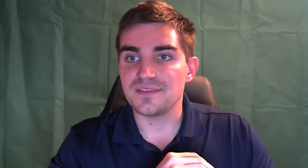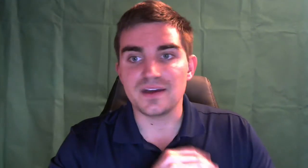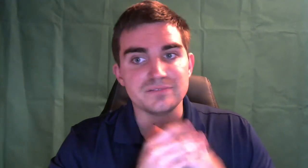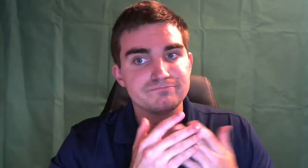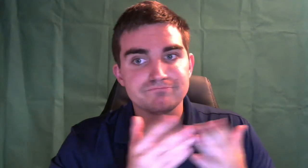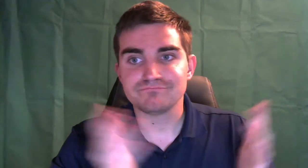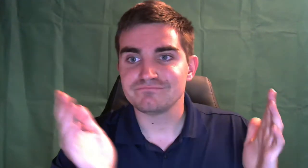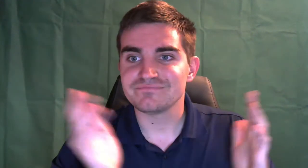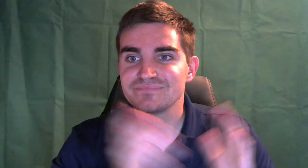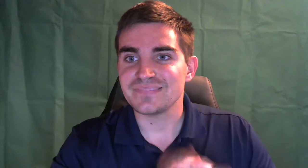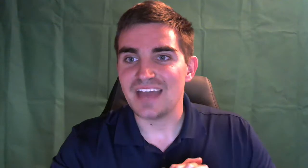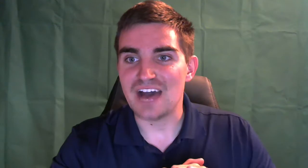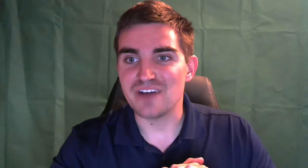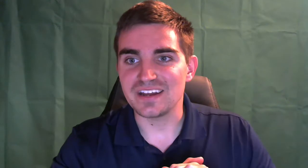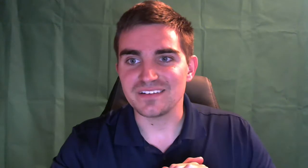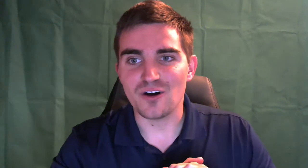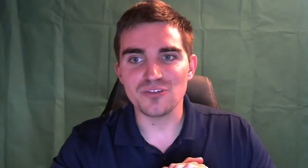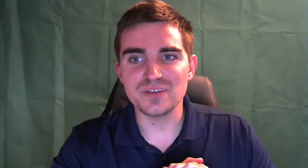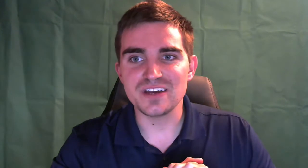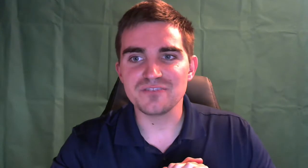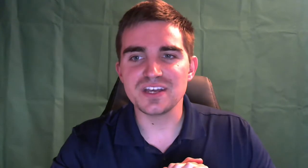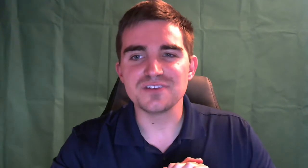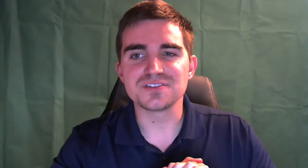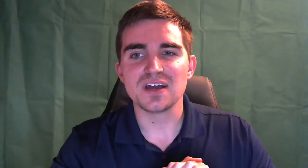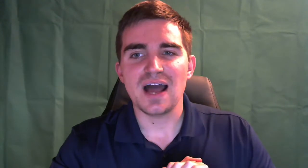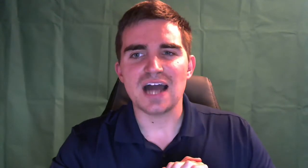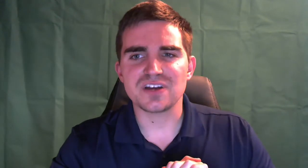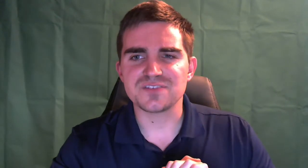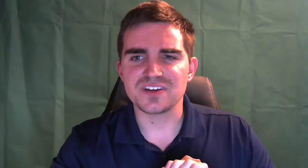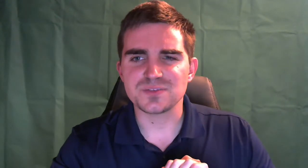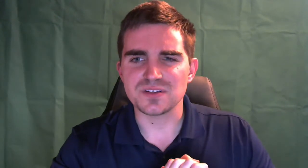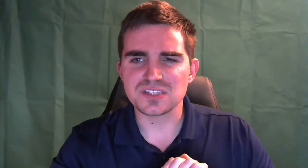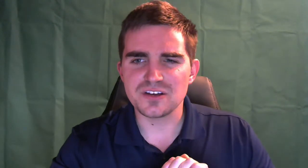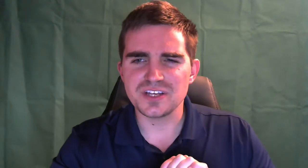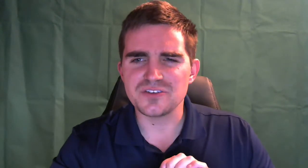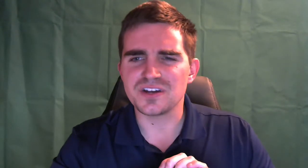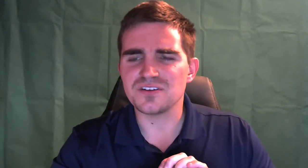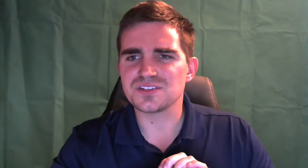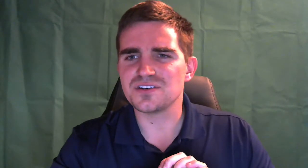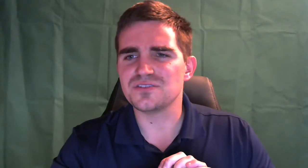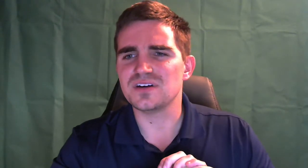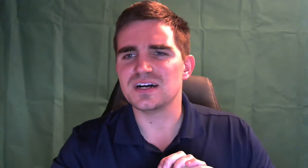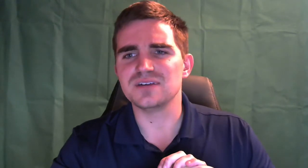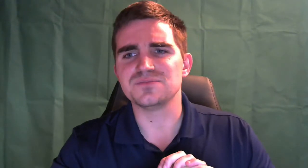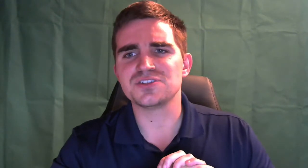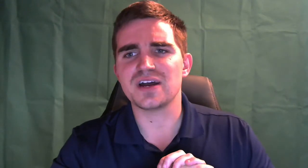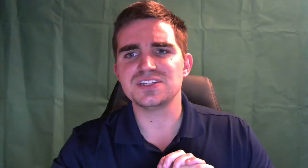then have at it. All the beginner videos, I try to fingerspell slowly. You can also try